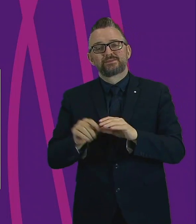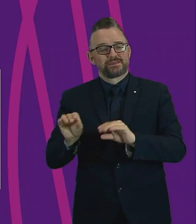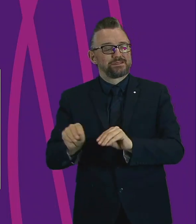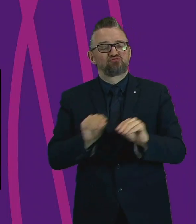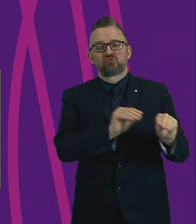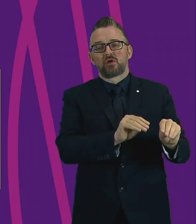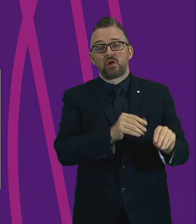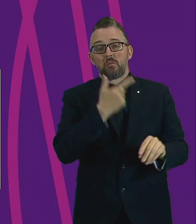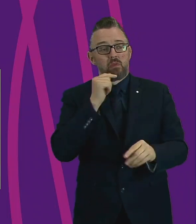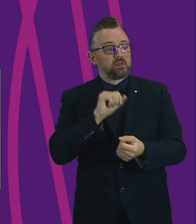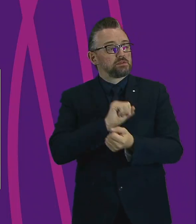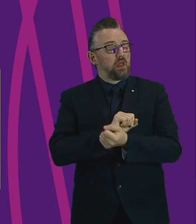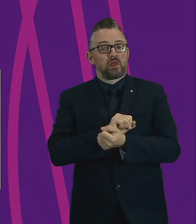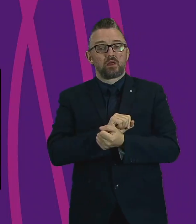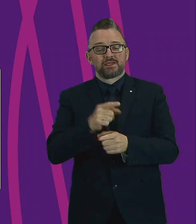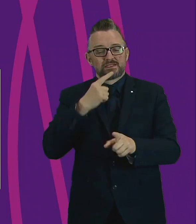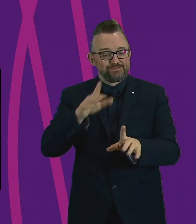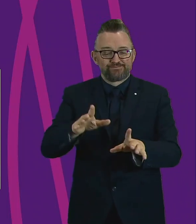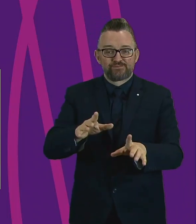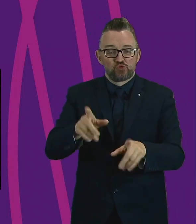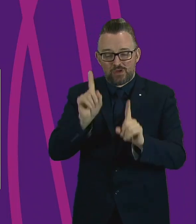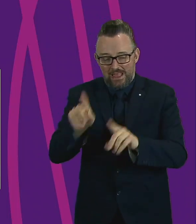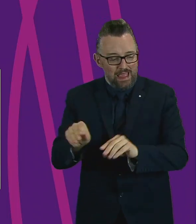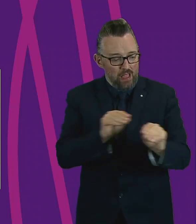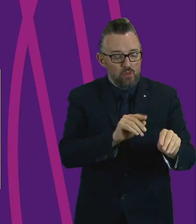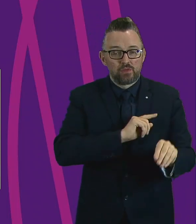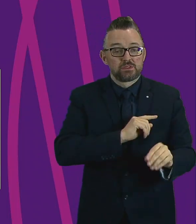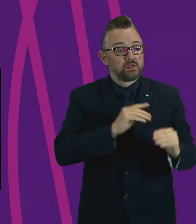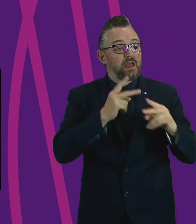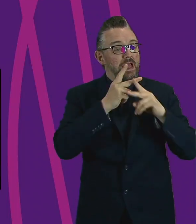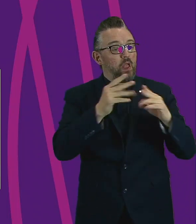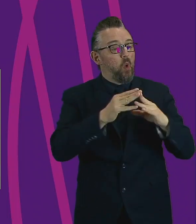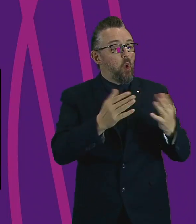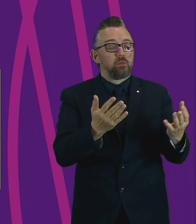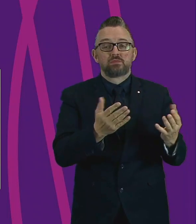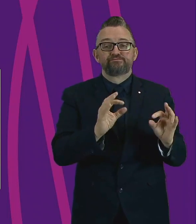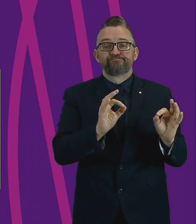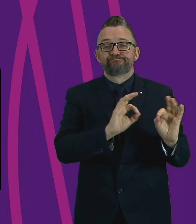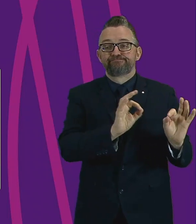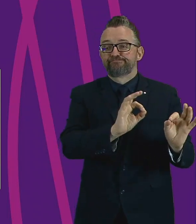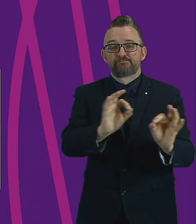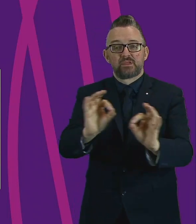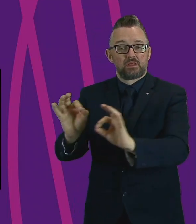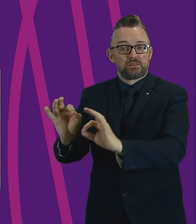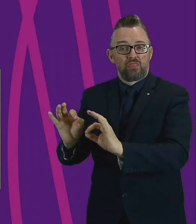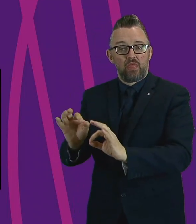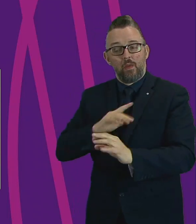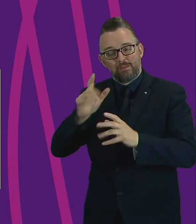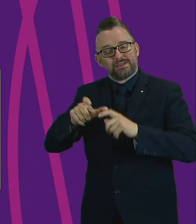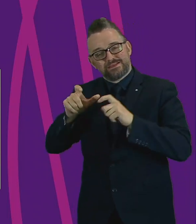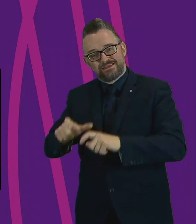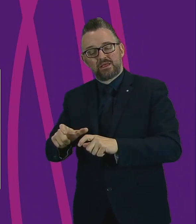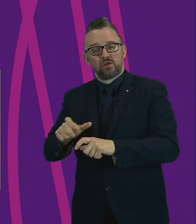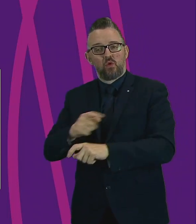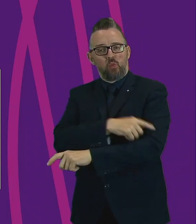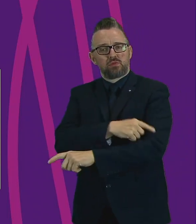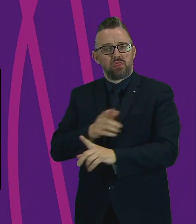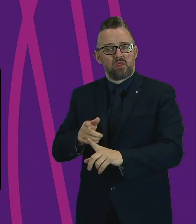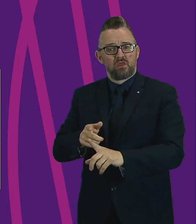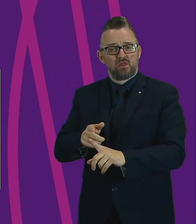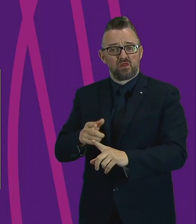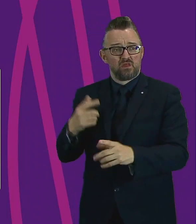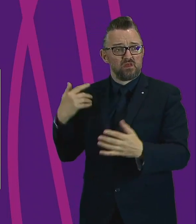stuck in hospital, told that they couldn't be discharged because a care home place or package was not available for them. This has gone